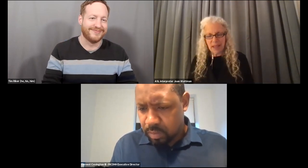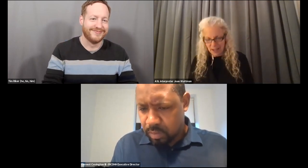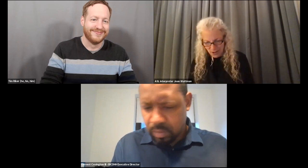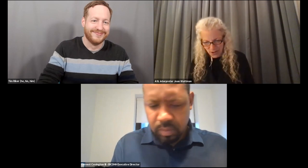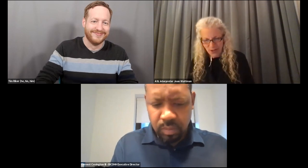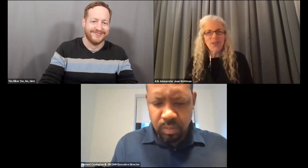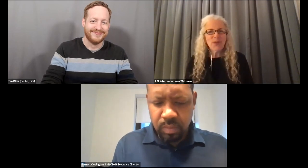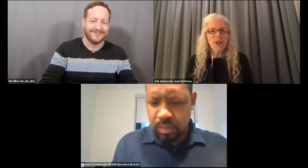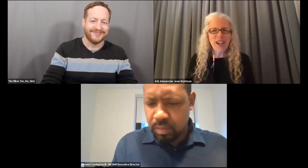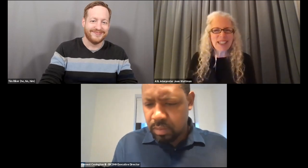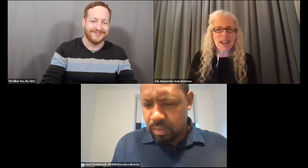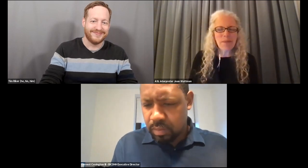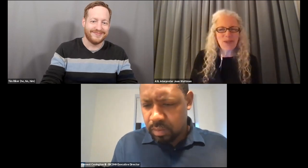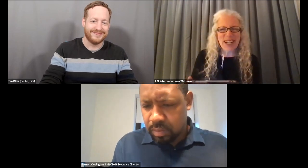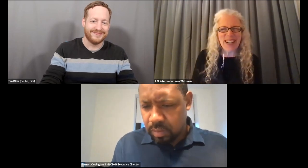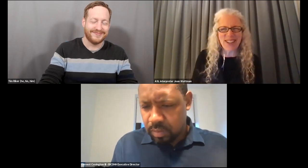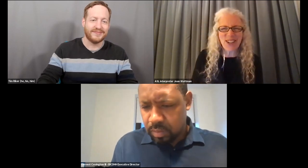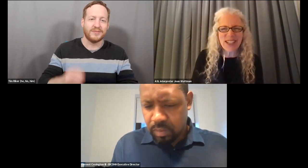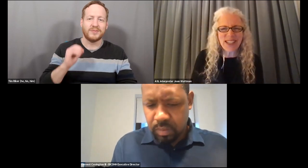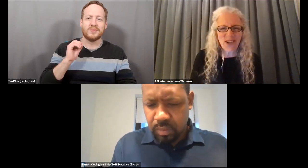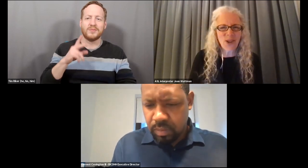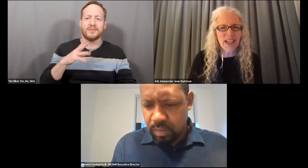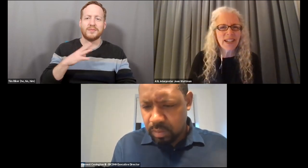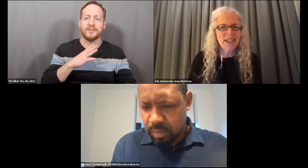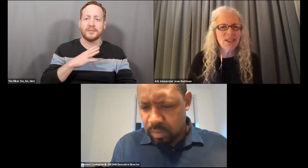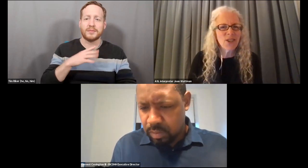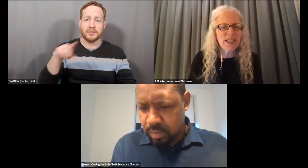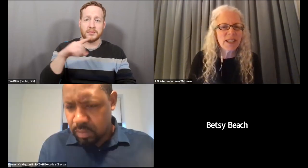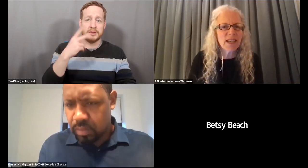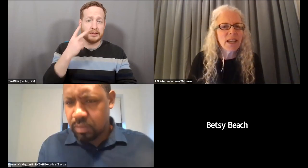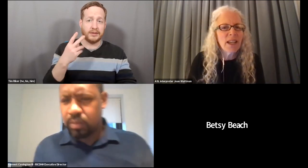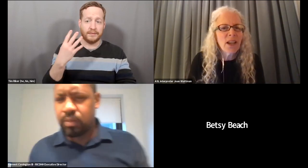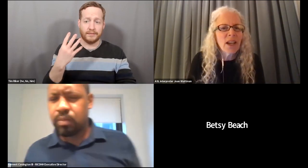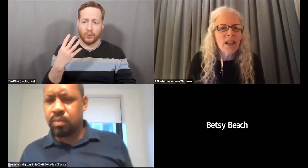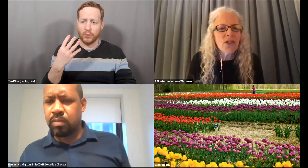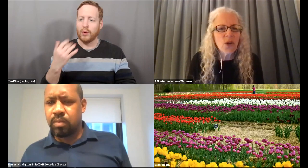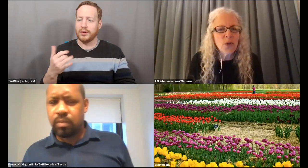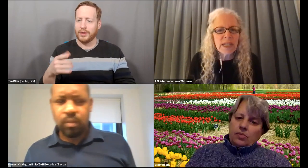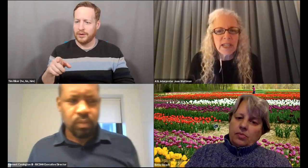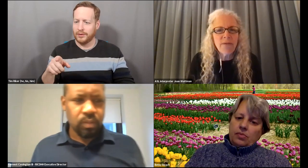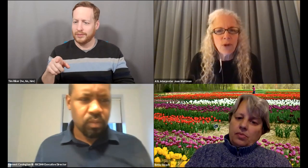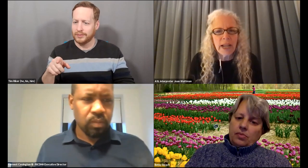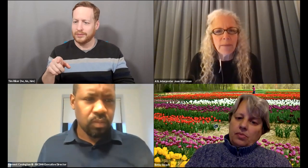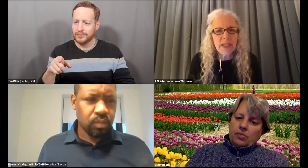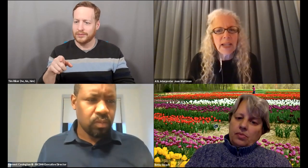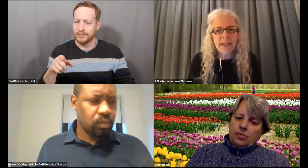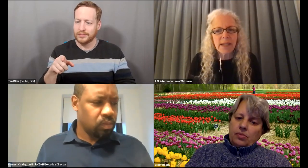I don't know what our next step is right now. So let's hold on until Ernest is. So you can see the four names. Yes.